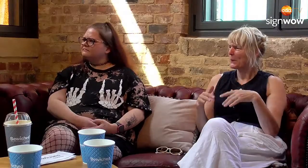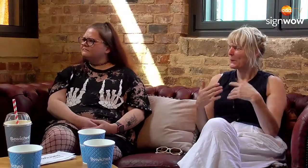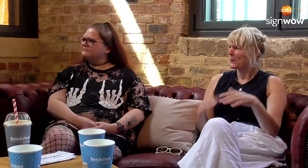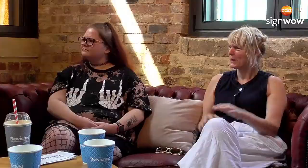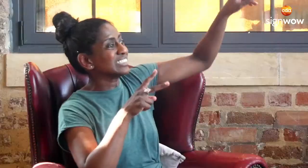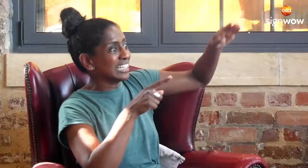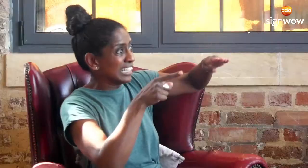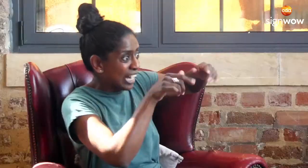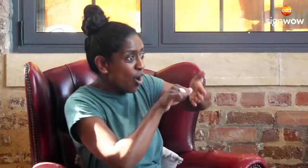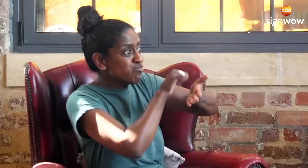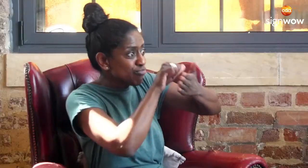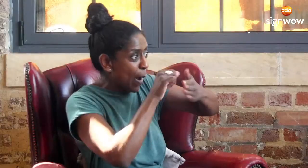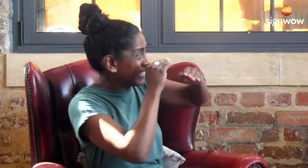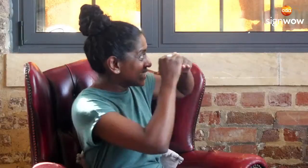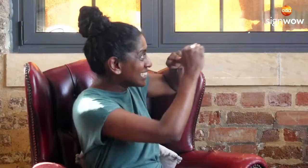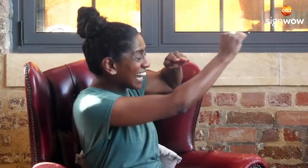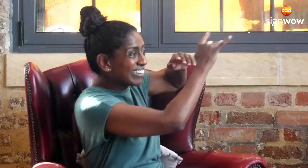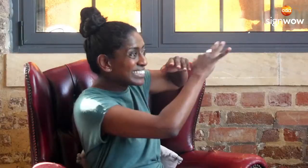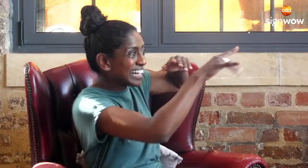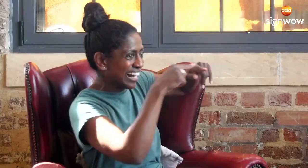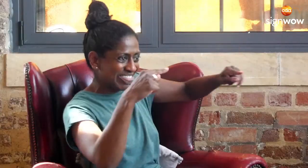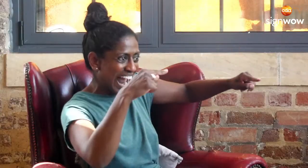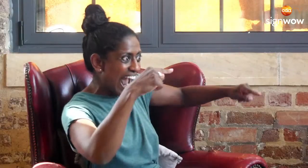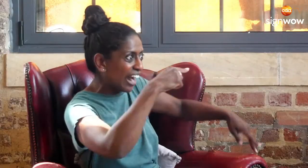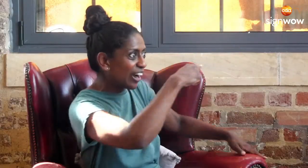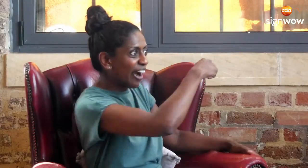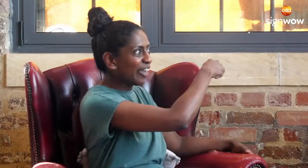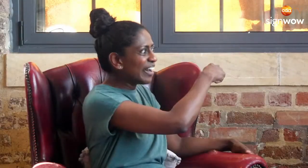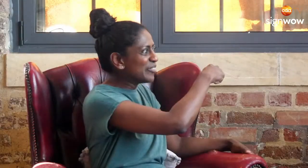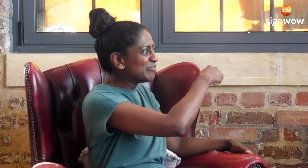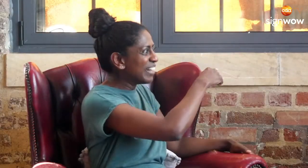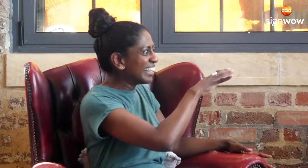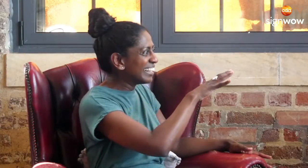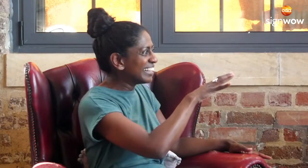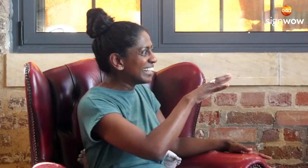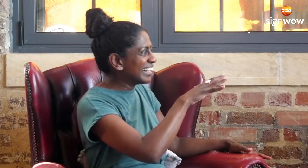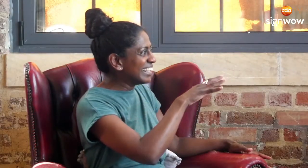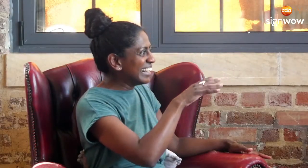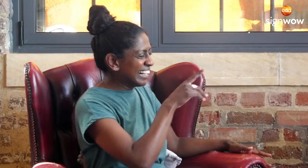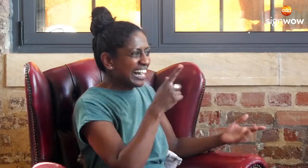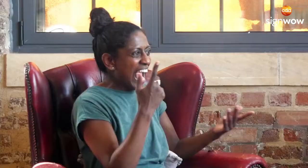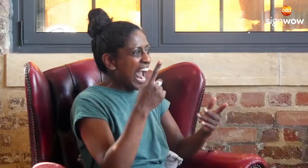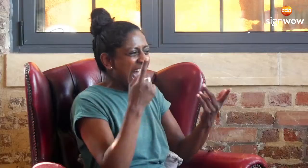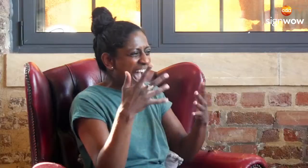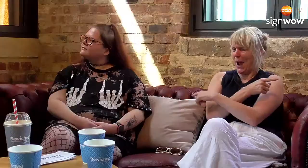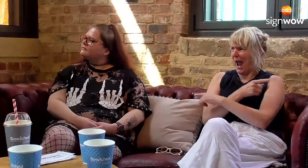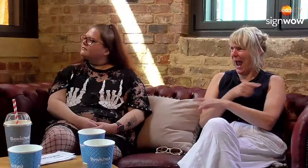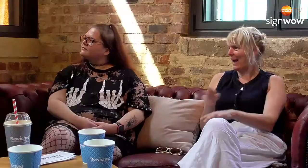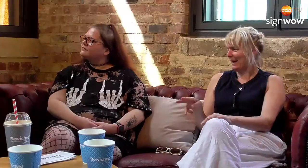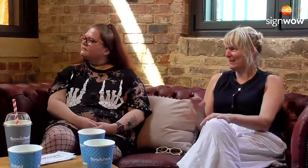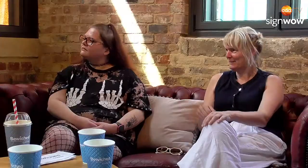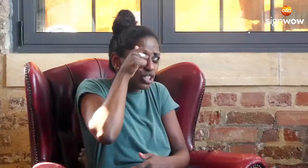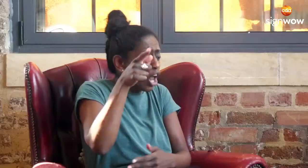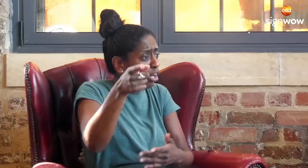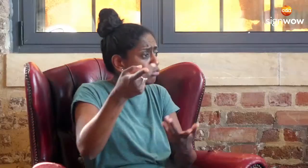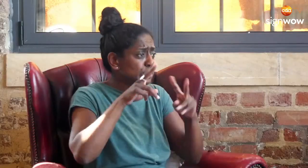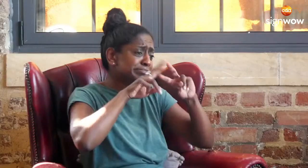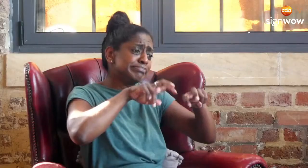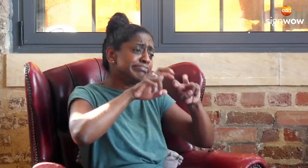it's setting. You can't normally see it. It's just the way that the land is so flat, and it's sort of like an optical illusion of how the sun's rising and how